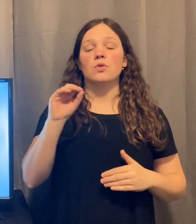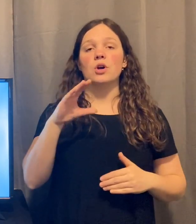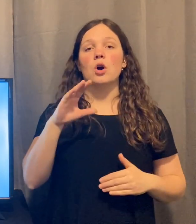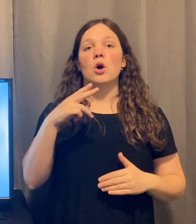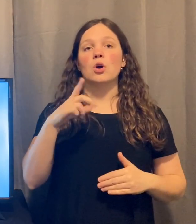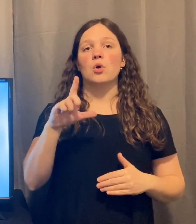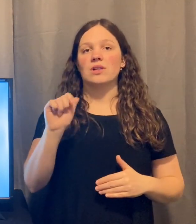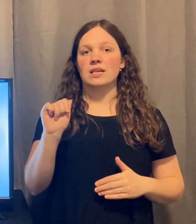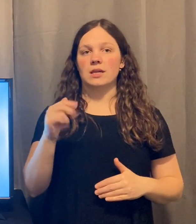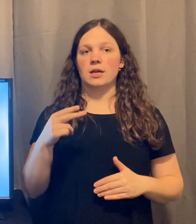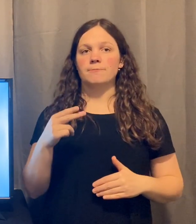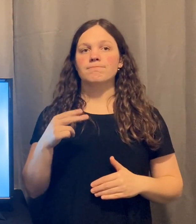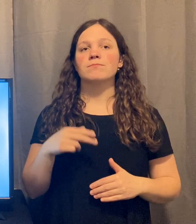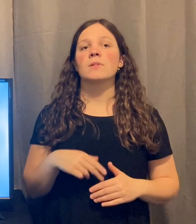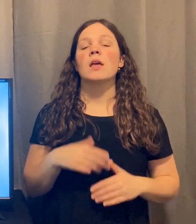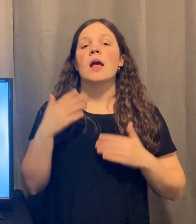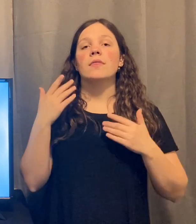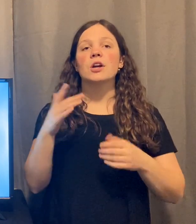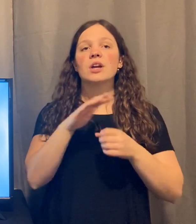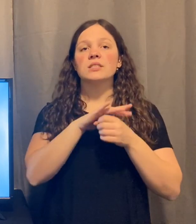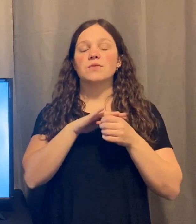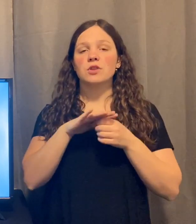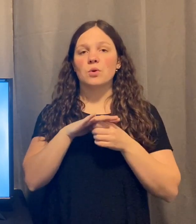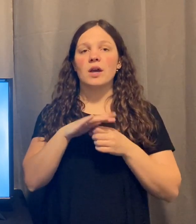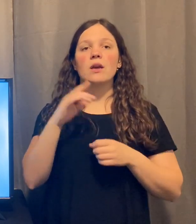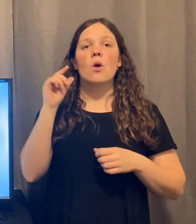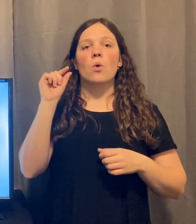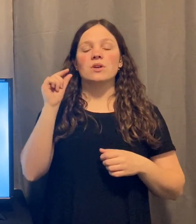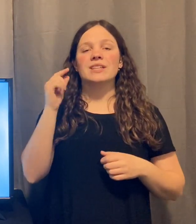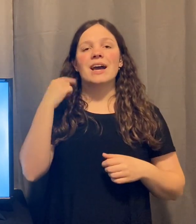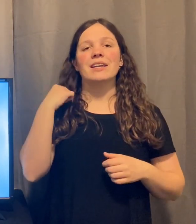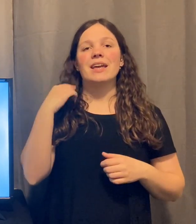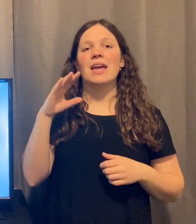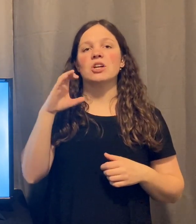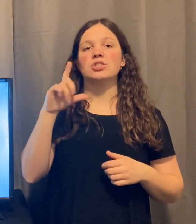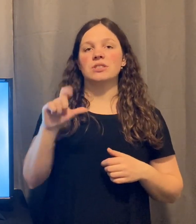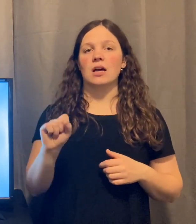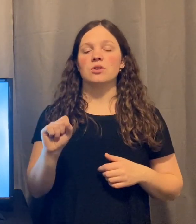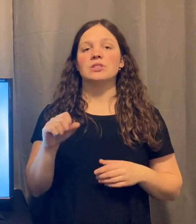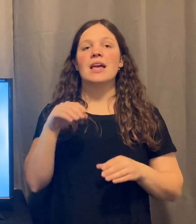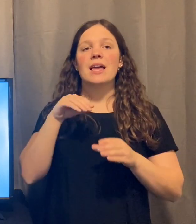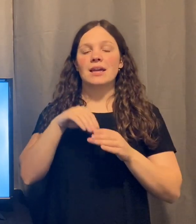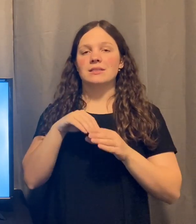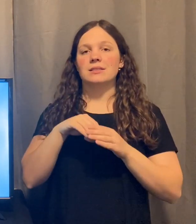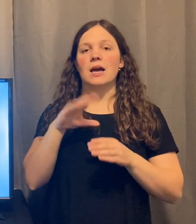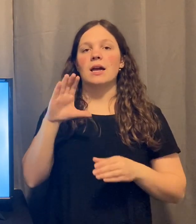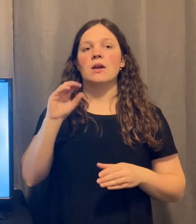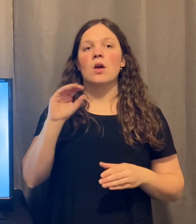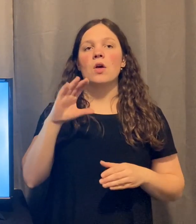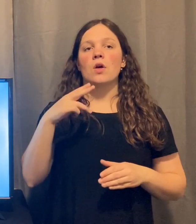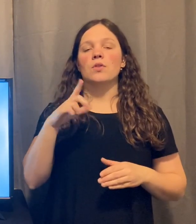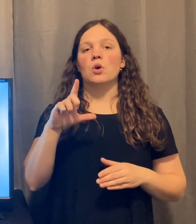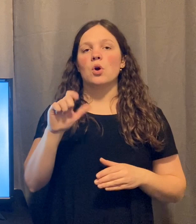the cochlea. There is fluid or tiny hair cells inside the